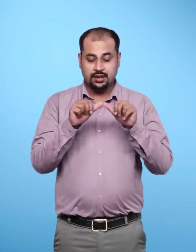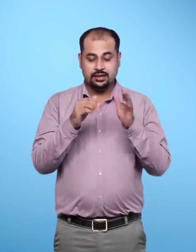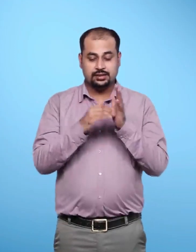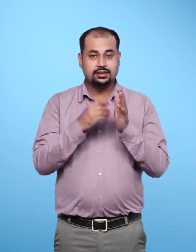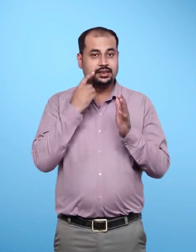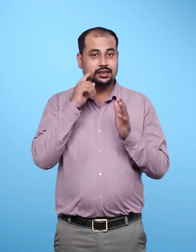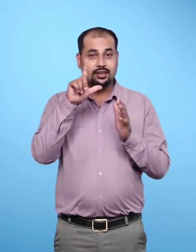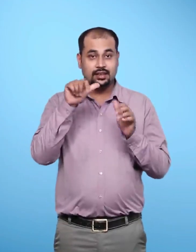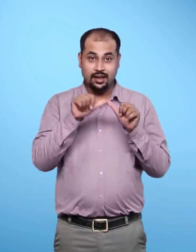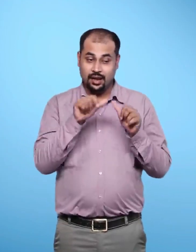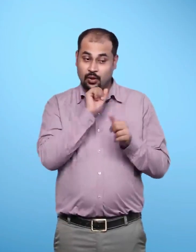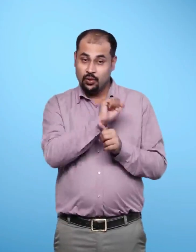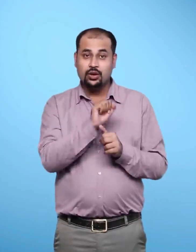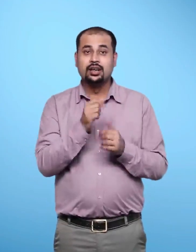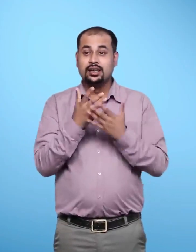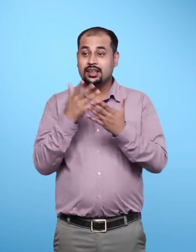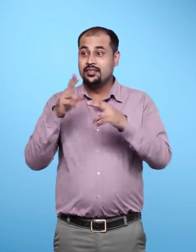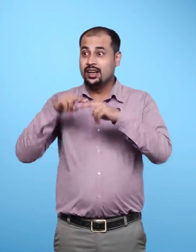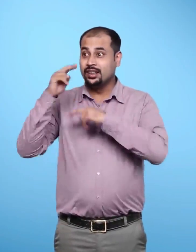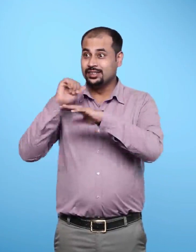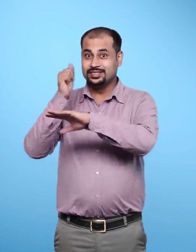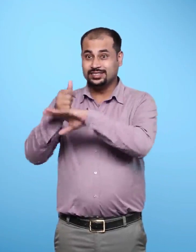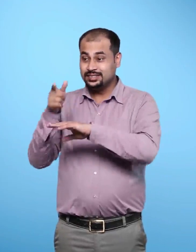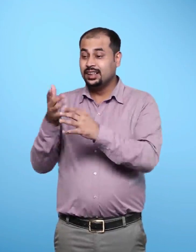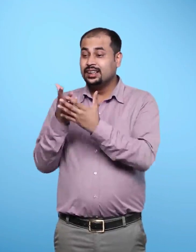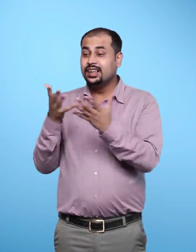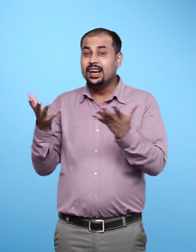Fazila writes the things they need to buy to begin.